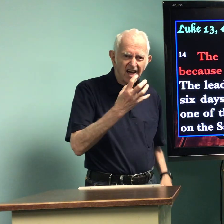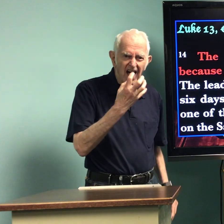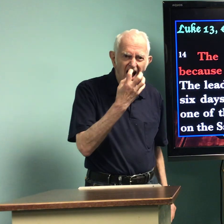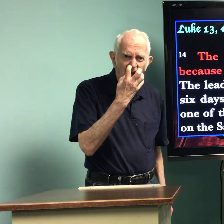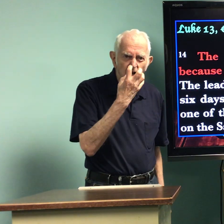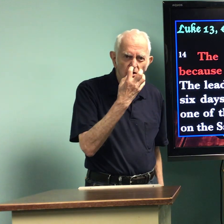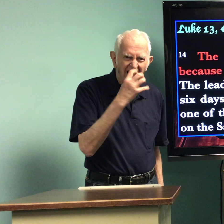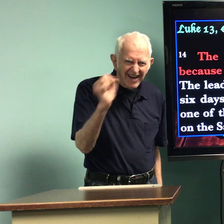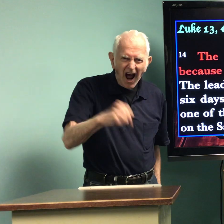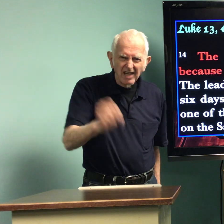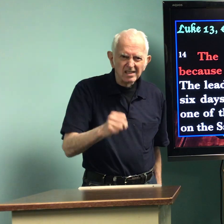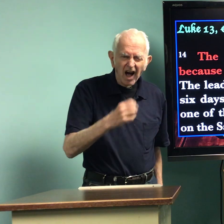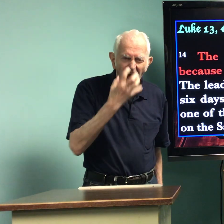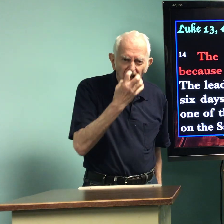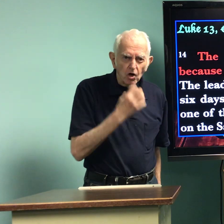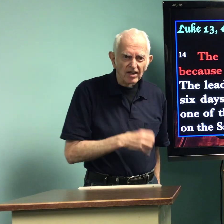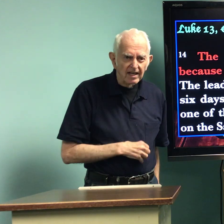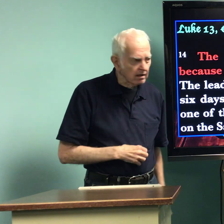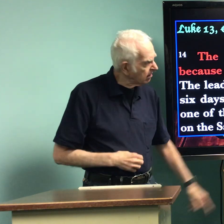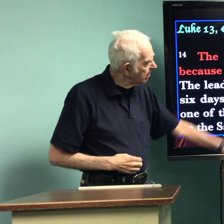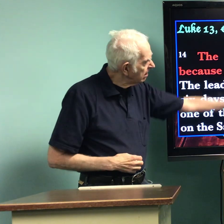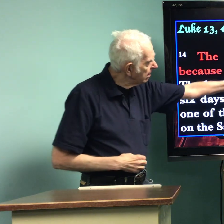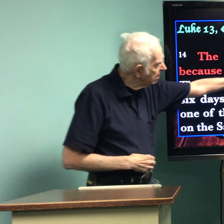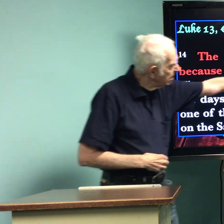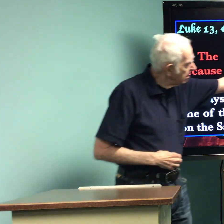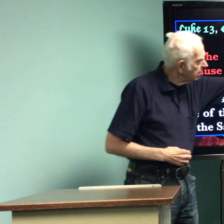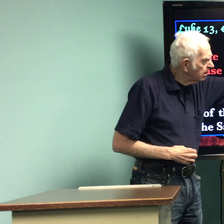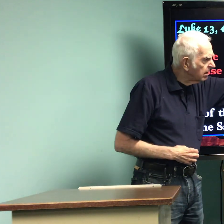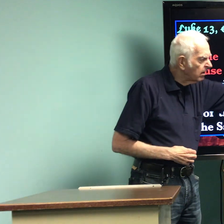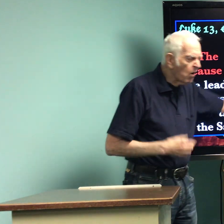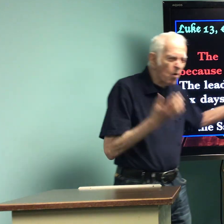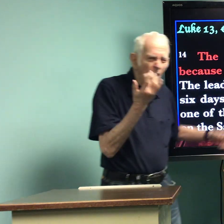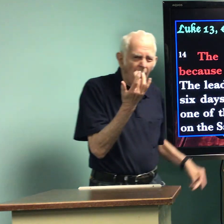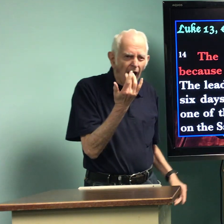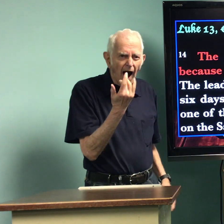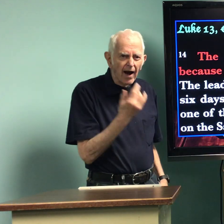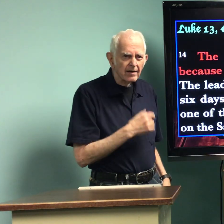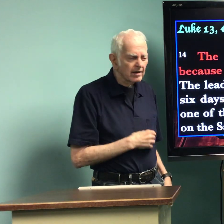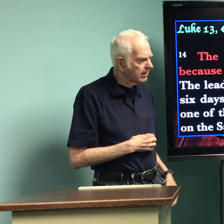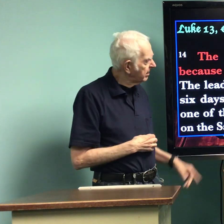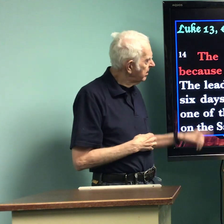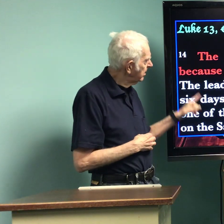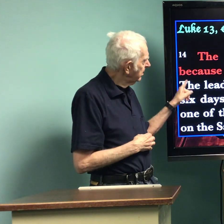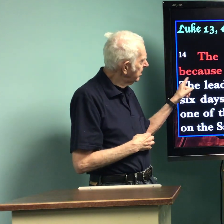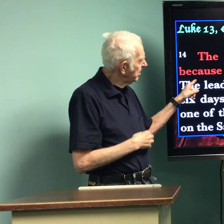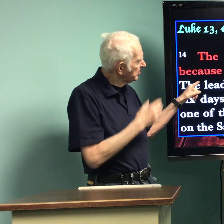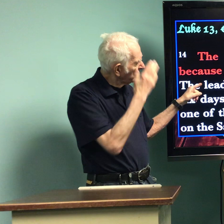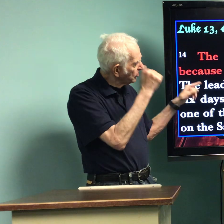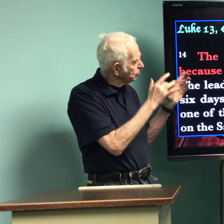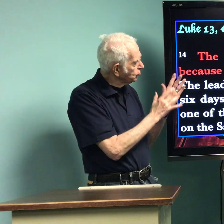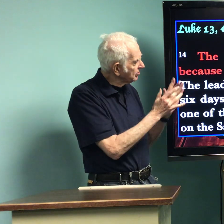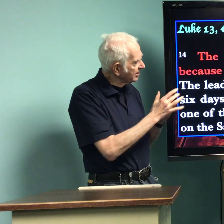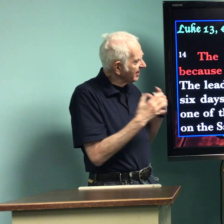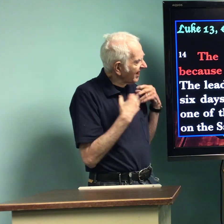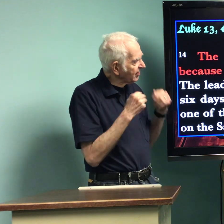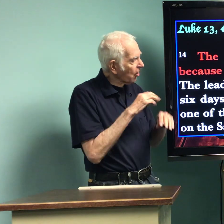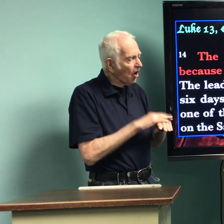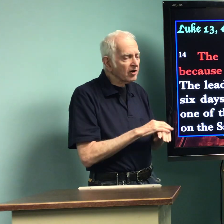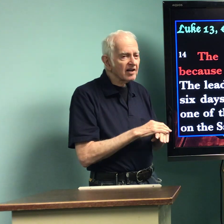The synagogue leader was angry. Yes, angry. Why? Because Jesus healed on